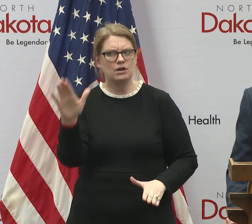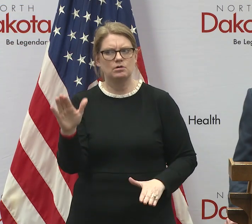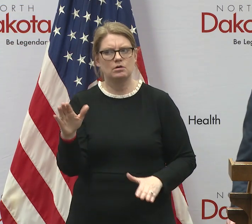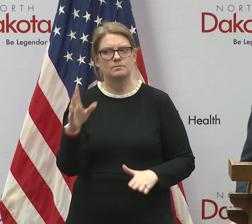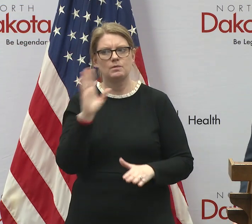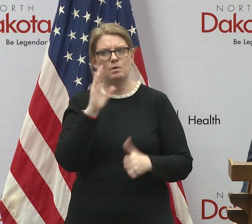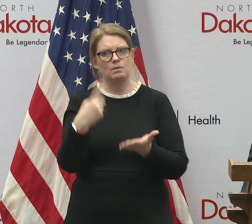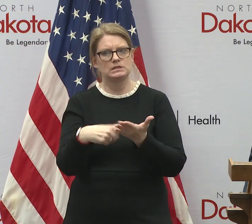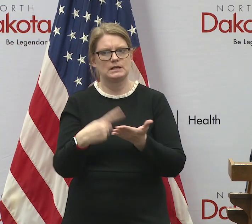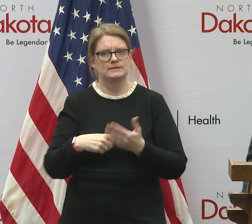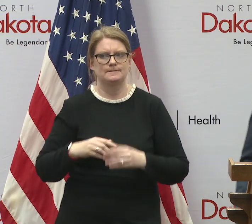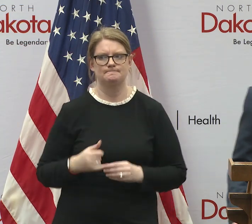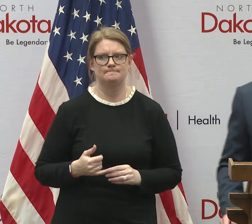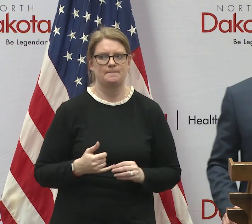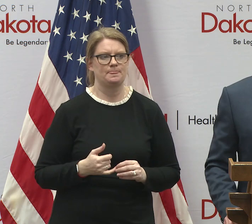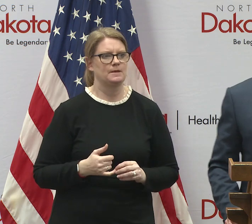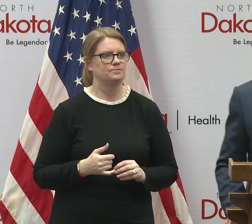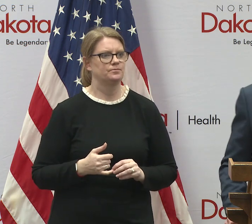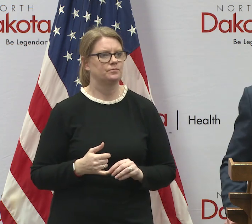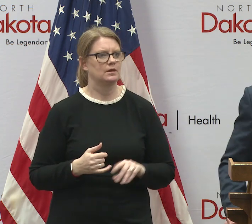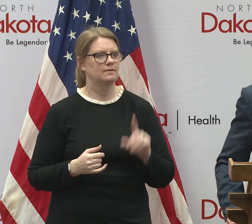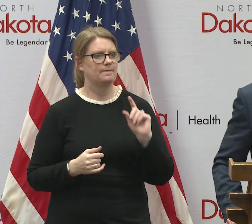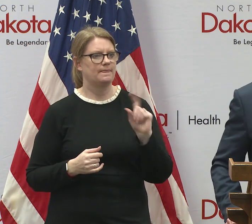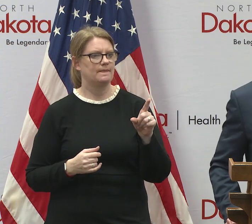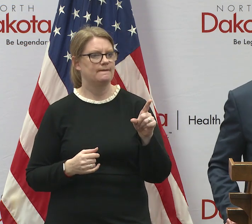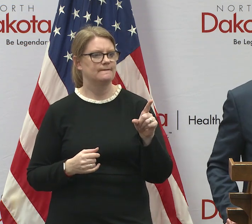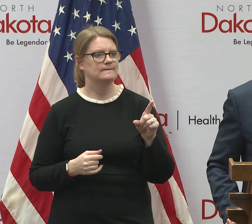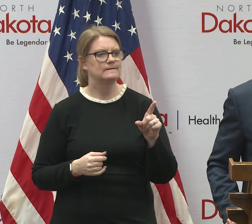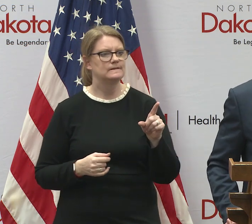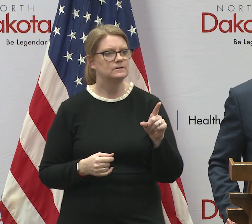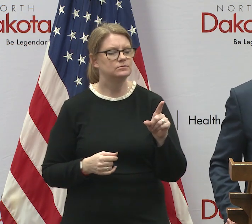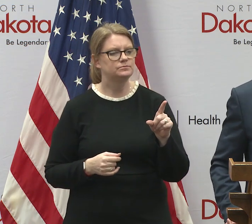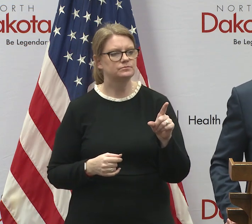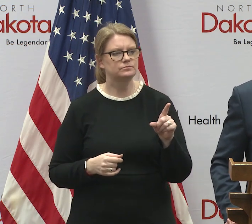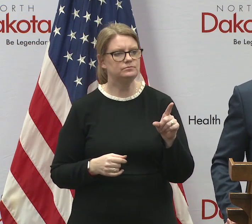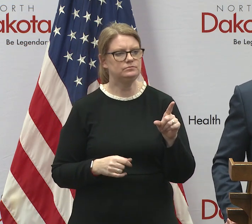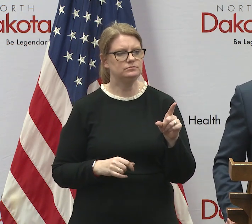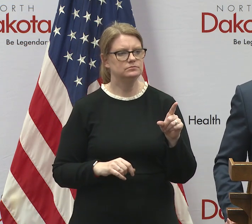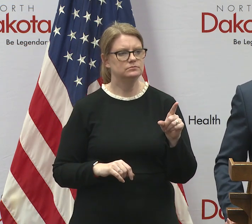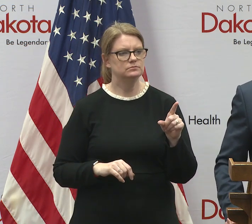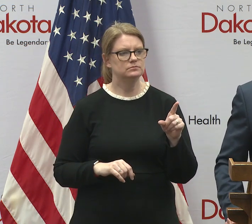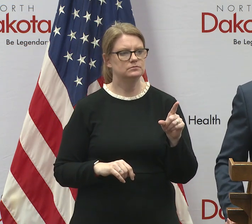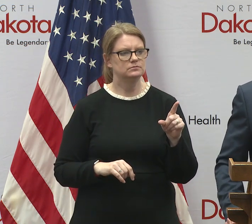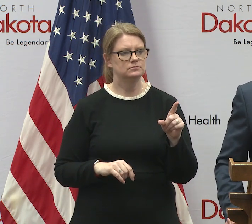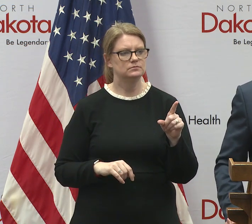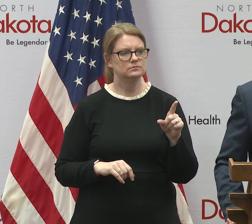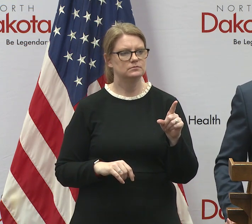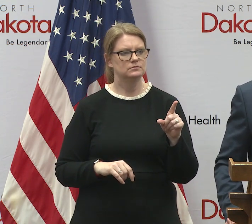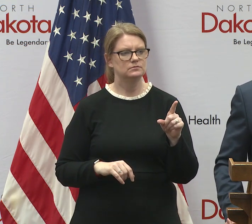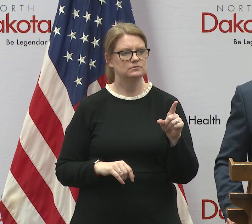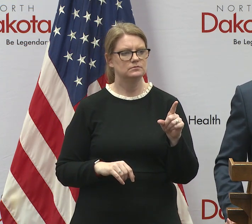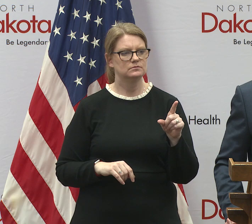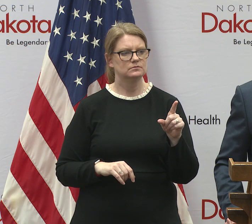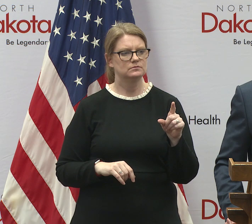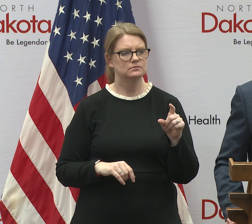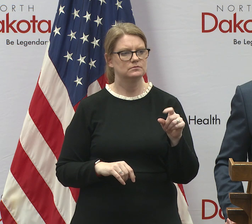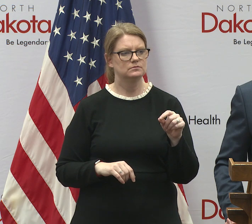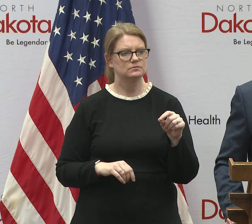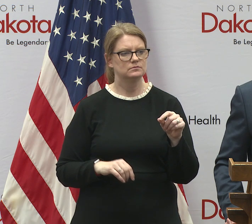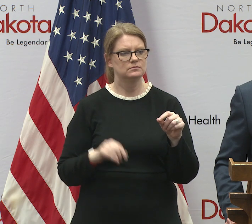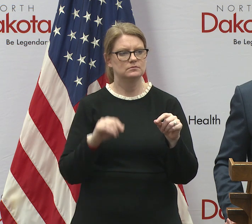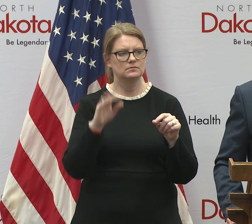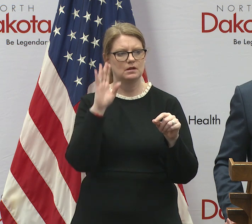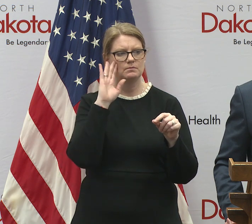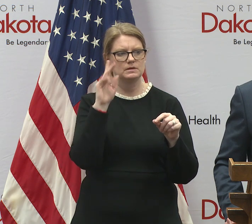been talking about it. Yes, hello? Also with the Bismarck Tribune. So today we saw a new category of case come